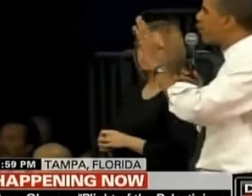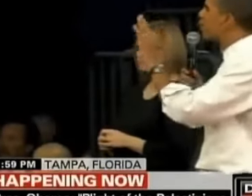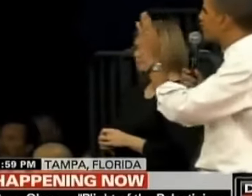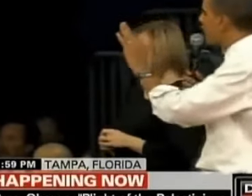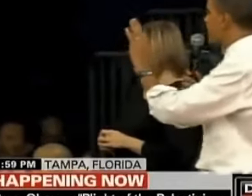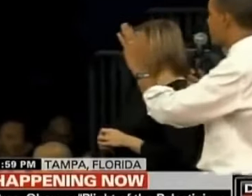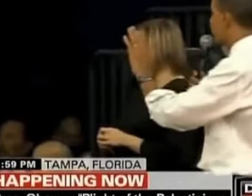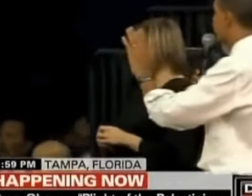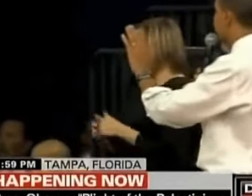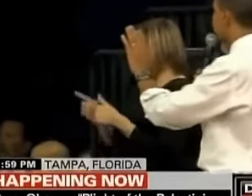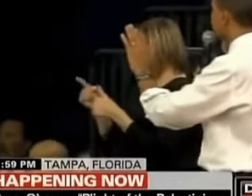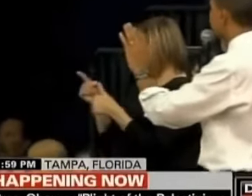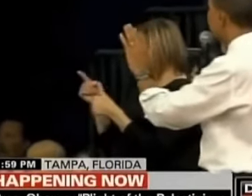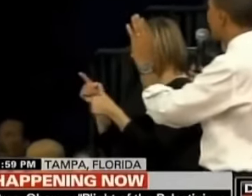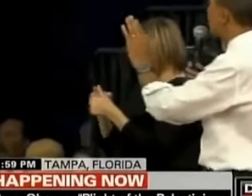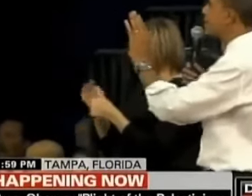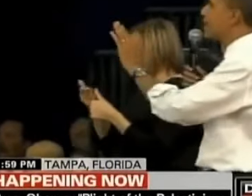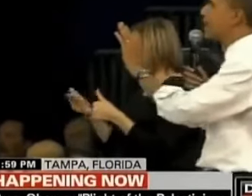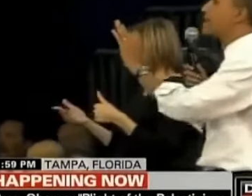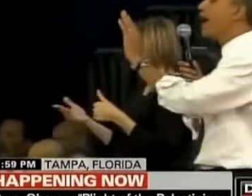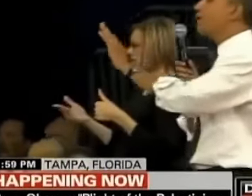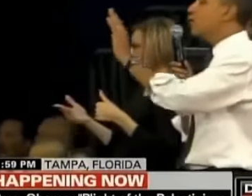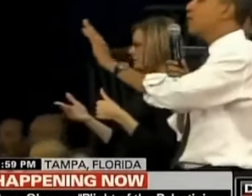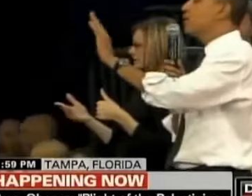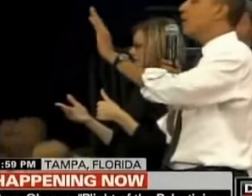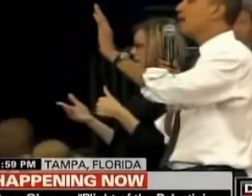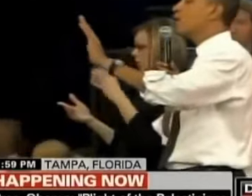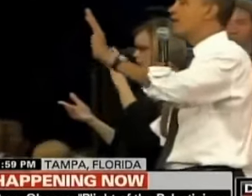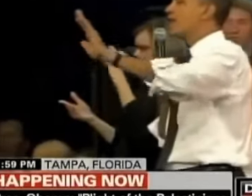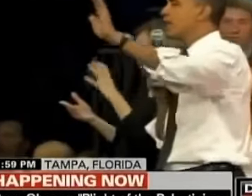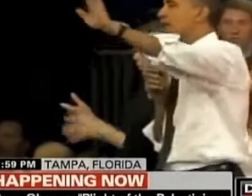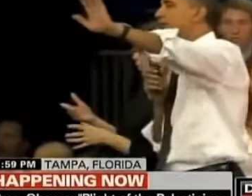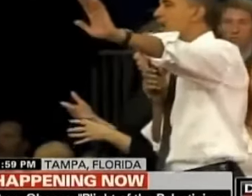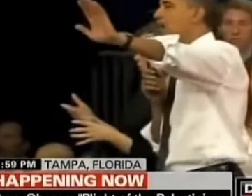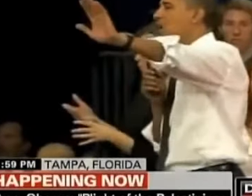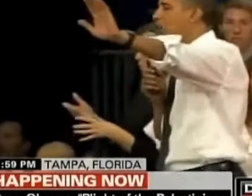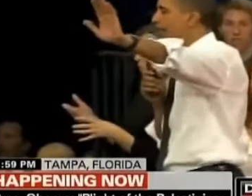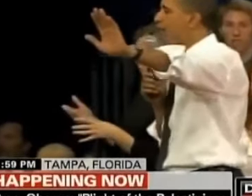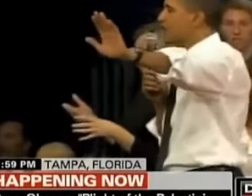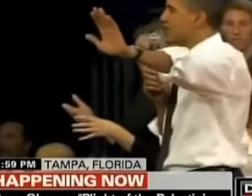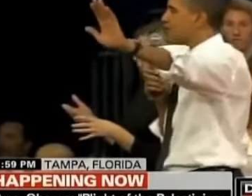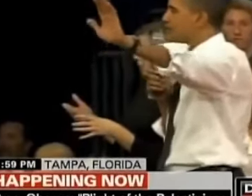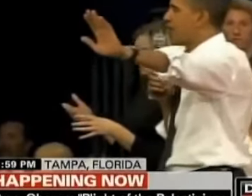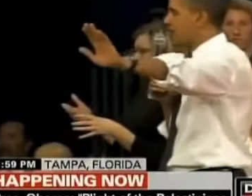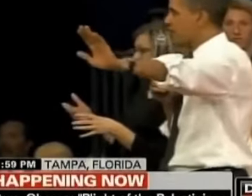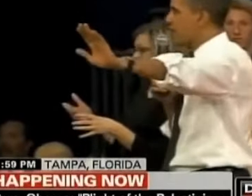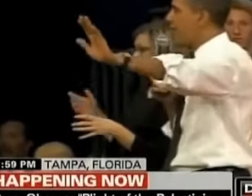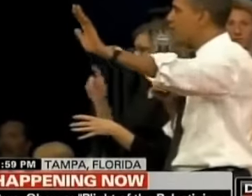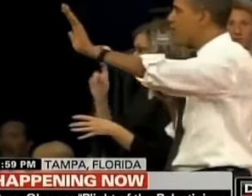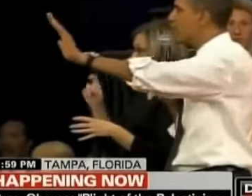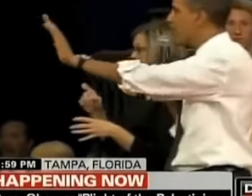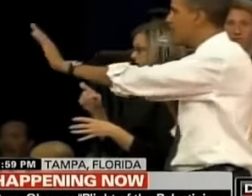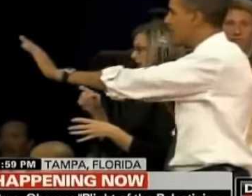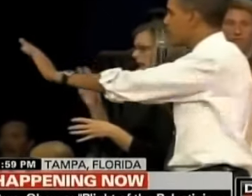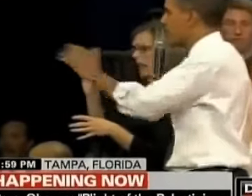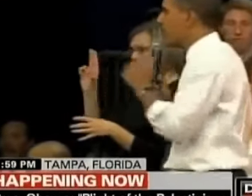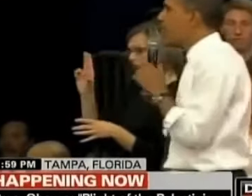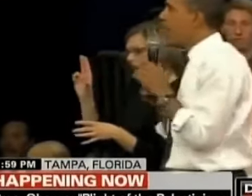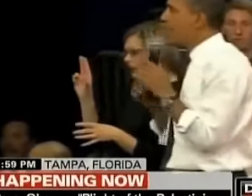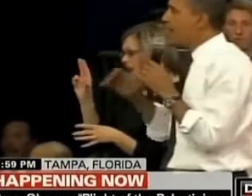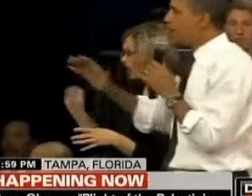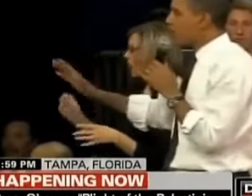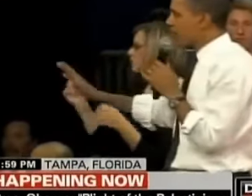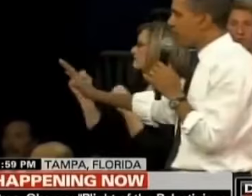As a first step, the Palestinians have to unequivocally renounce violence and recognize